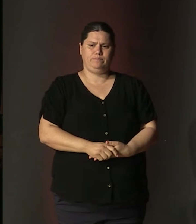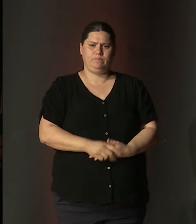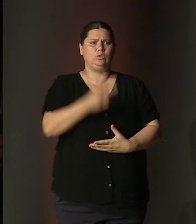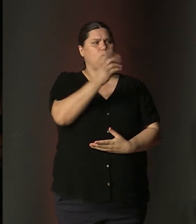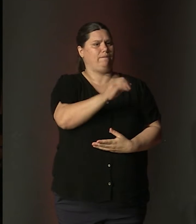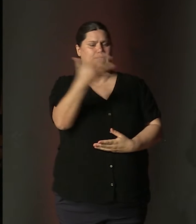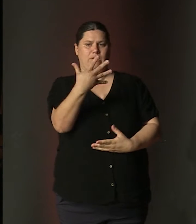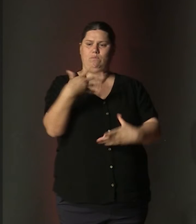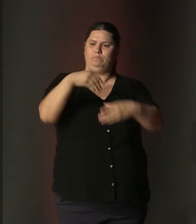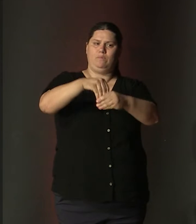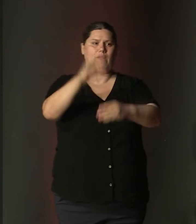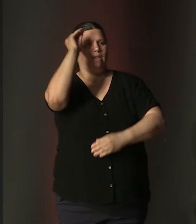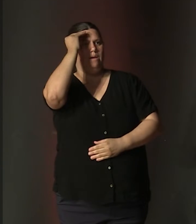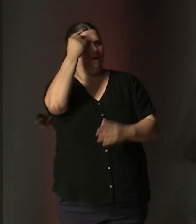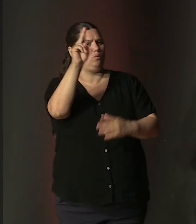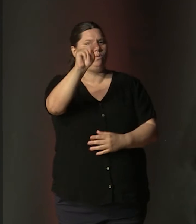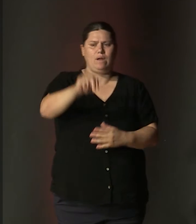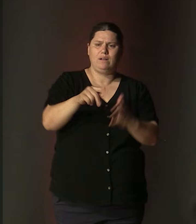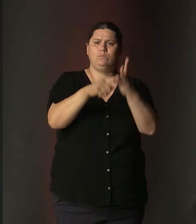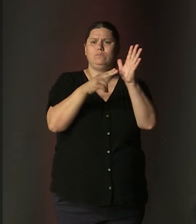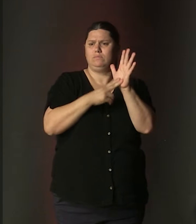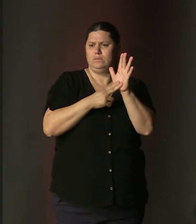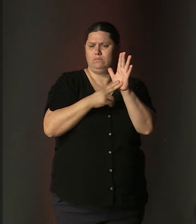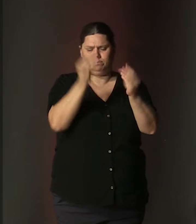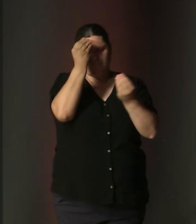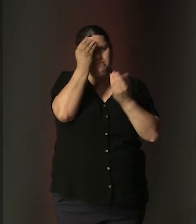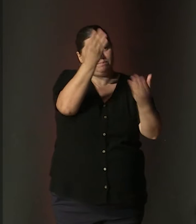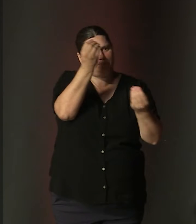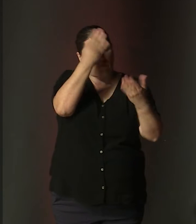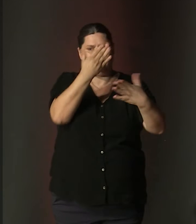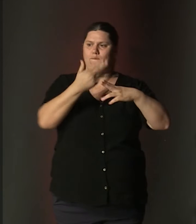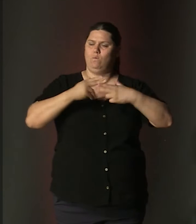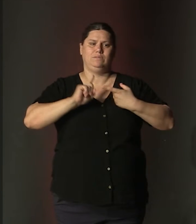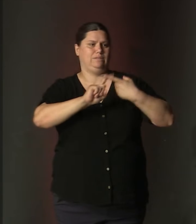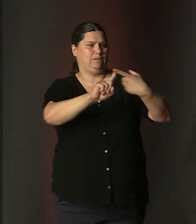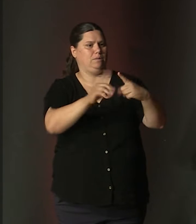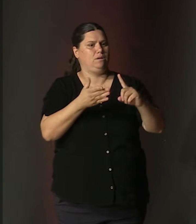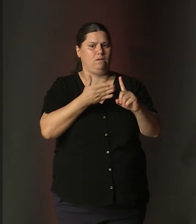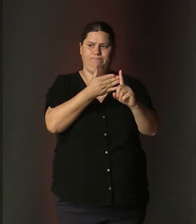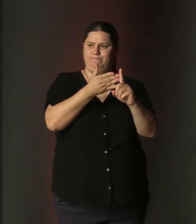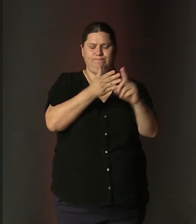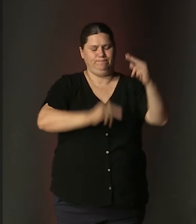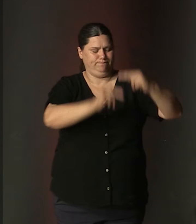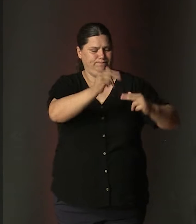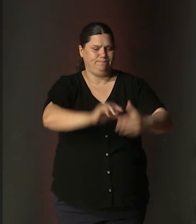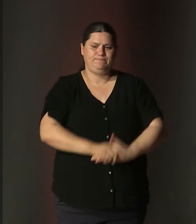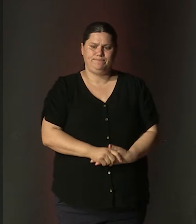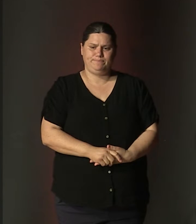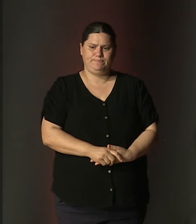as a member of one of the United Nations committees, providing advice on the formulation of the Sustainable Development